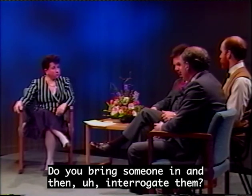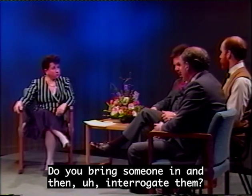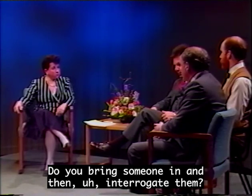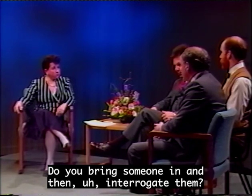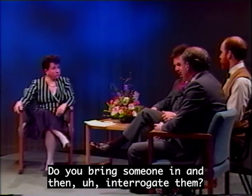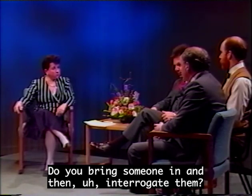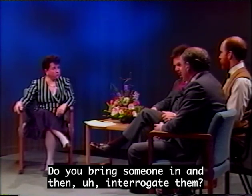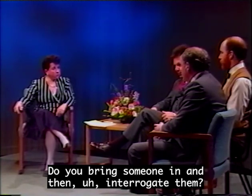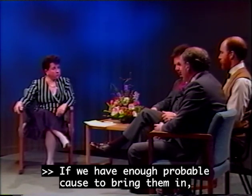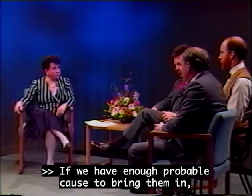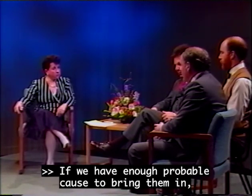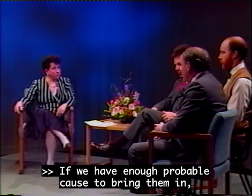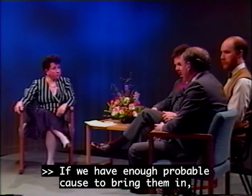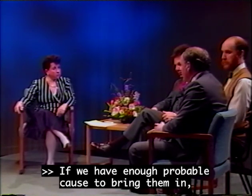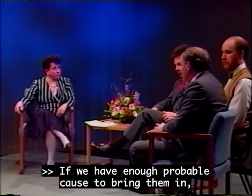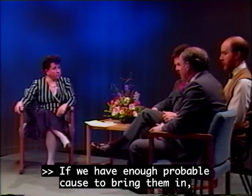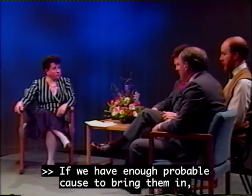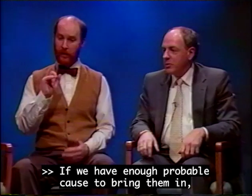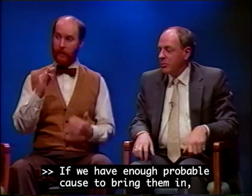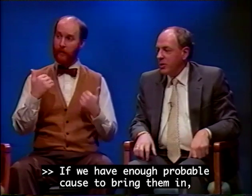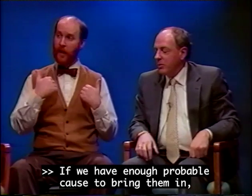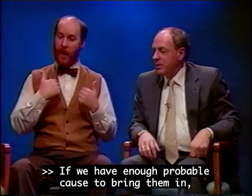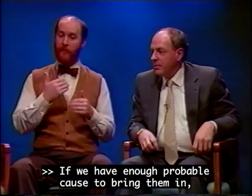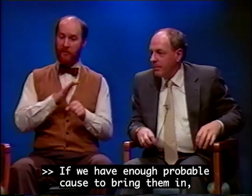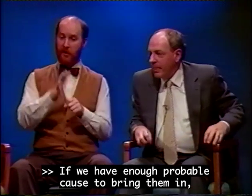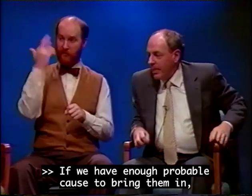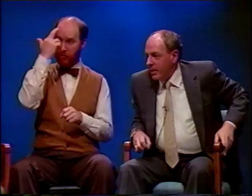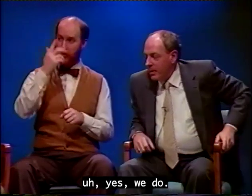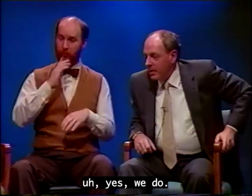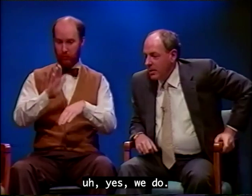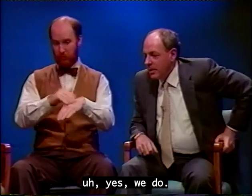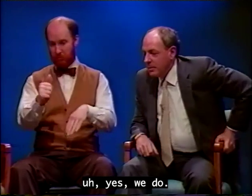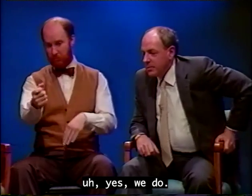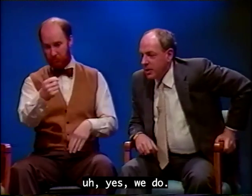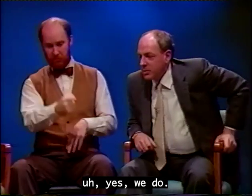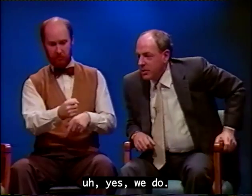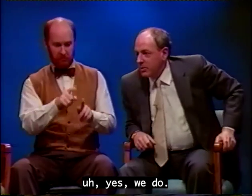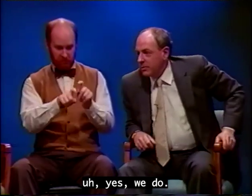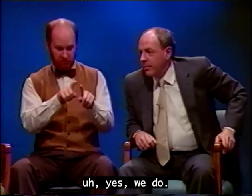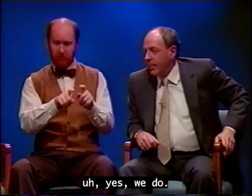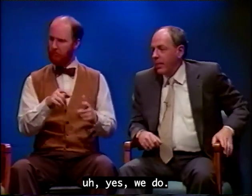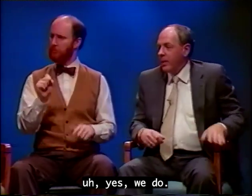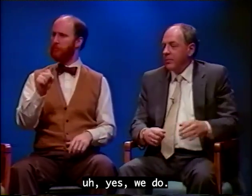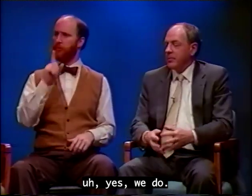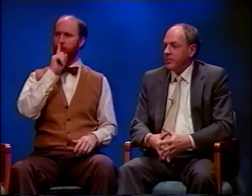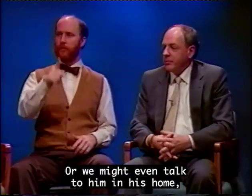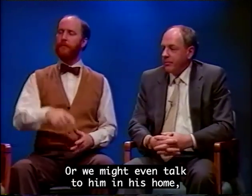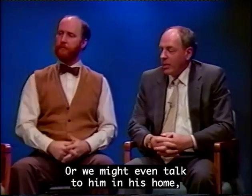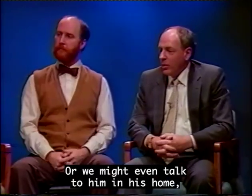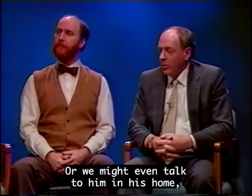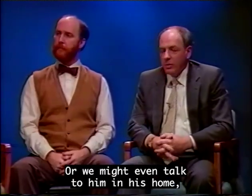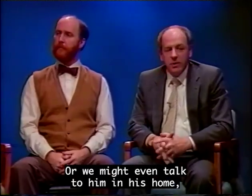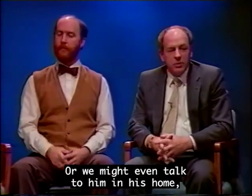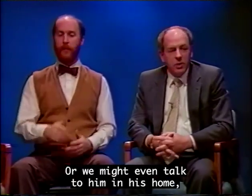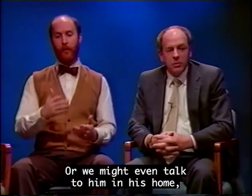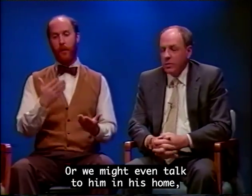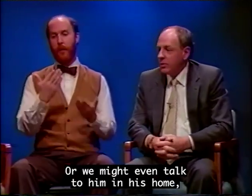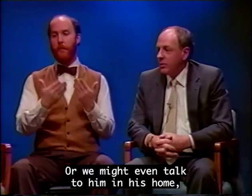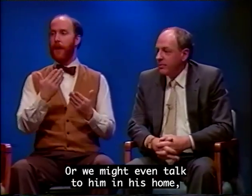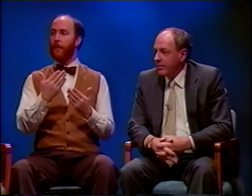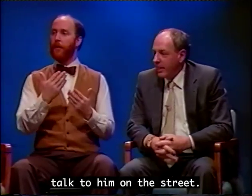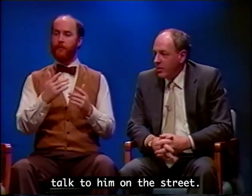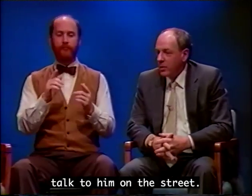them? If we have enough probable cause to bring him in, yes, we do. Or we might even talk